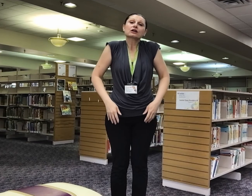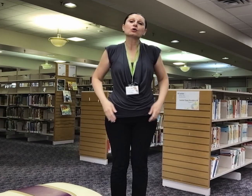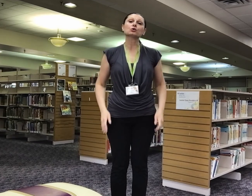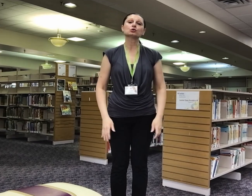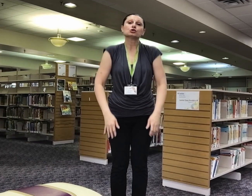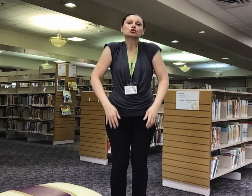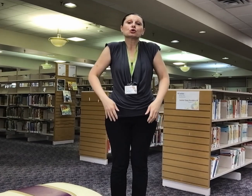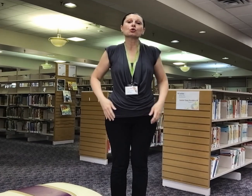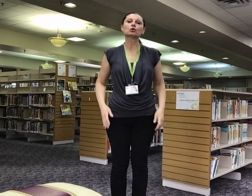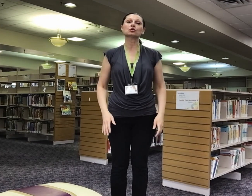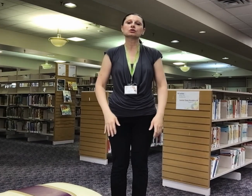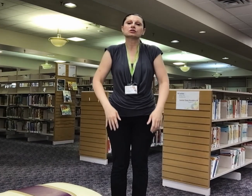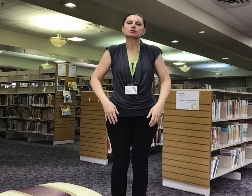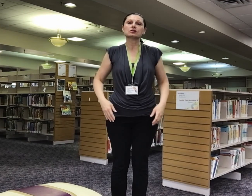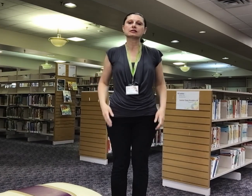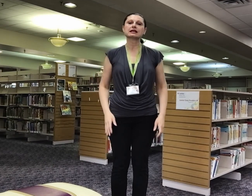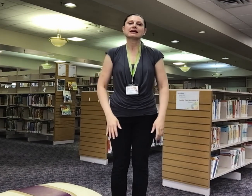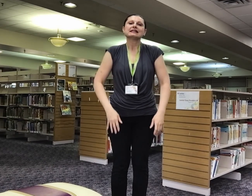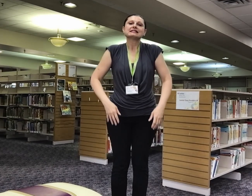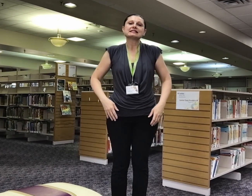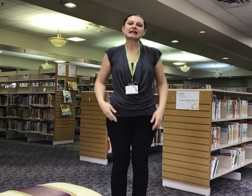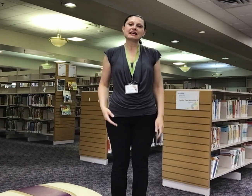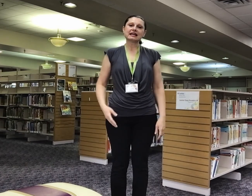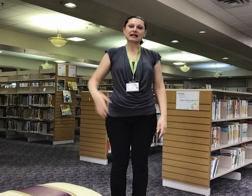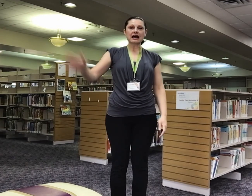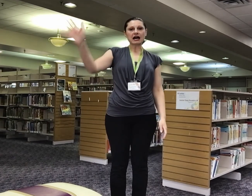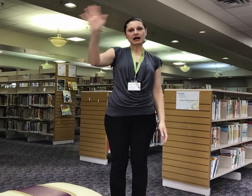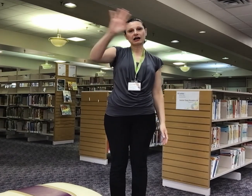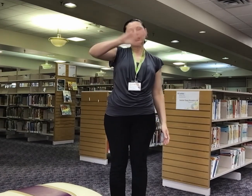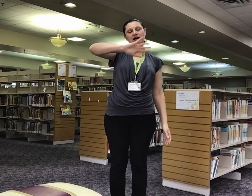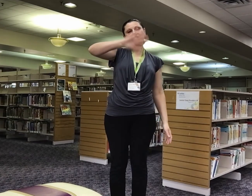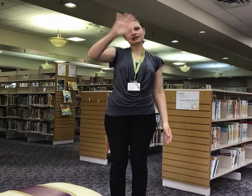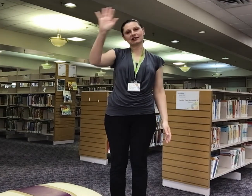wiggle shoulder, say hello.